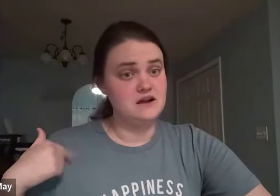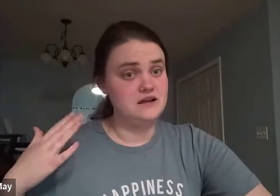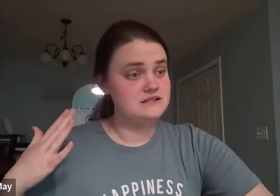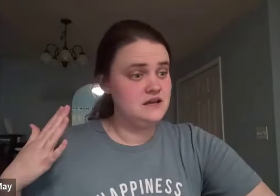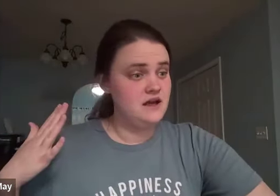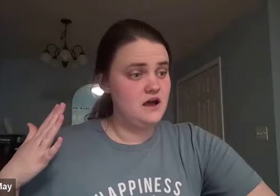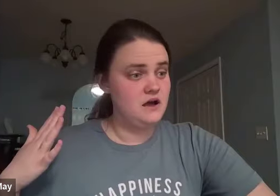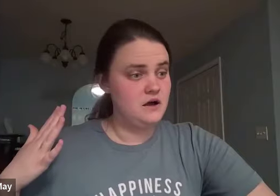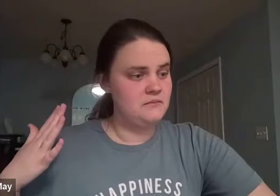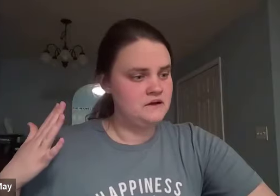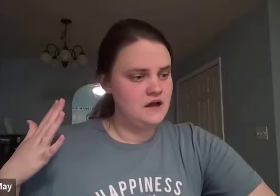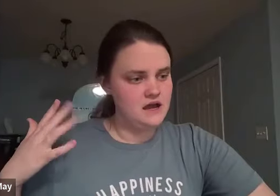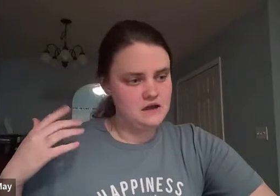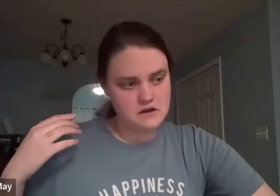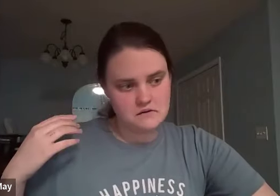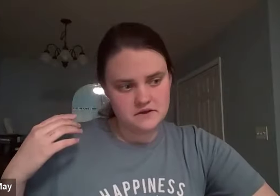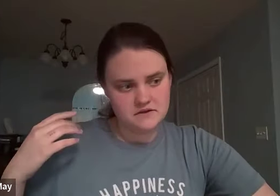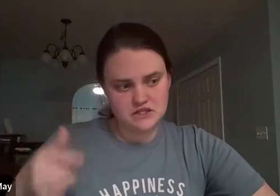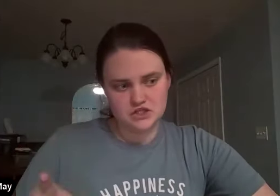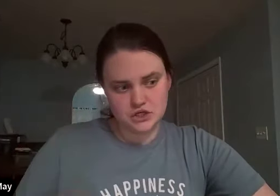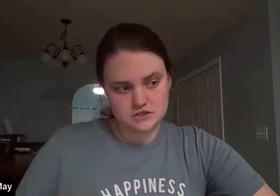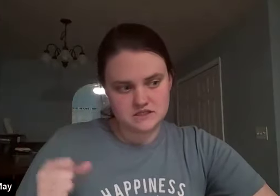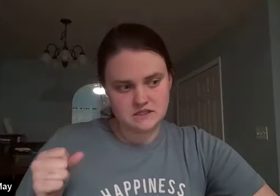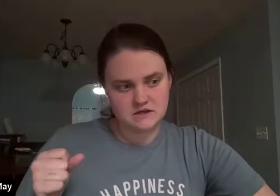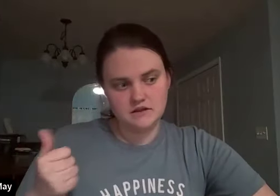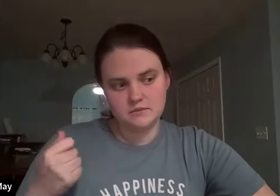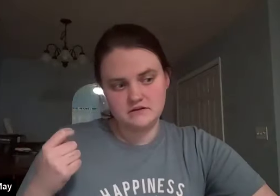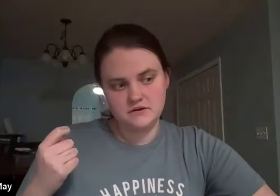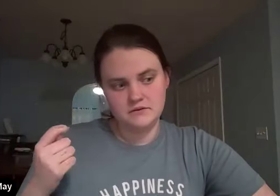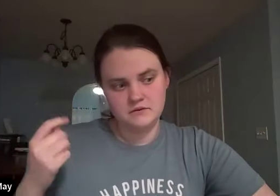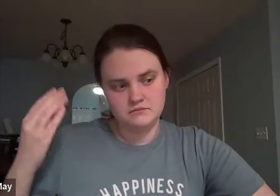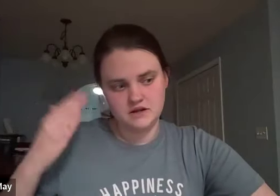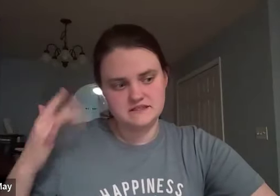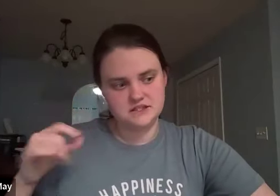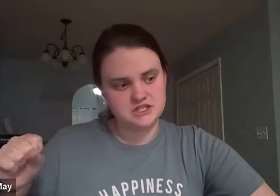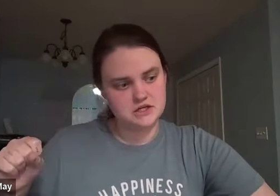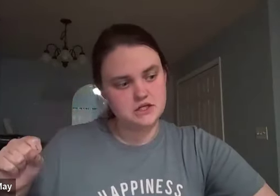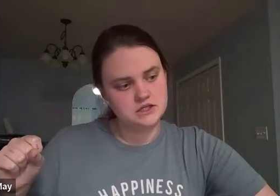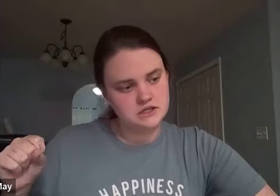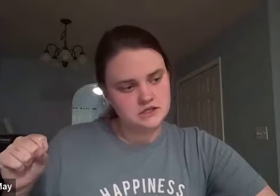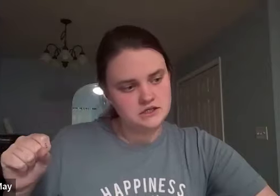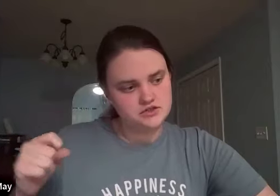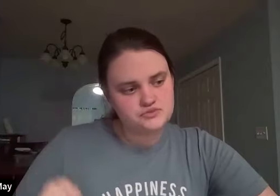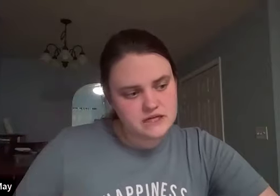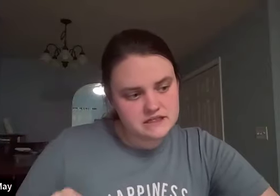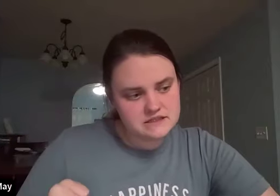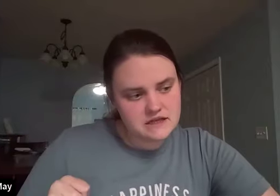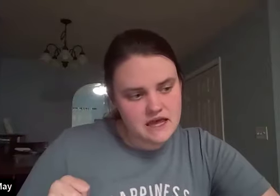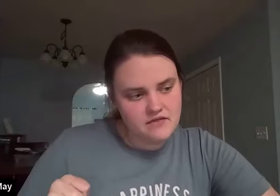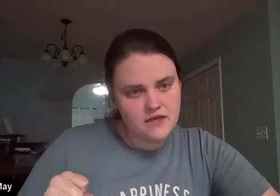guys. I have then desserts, a little bit of breakfast, lunch, dinner, drinks, and then